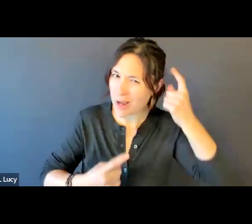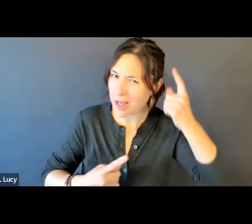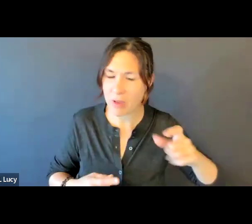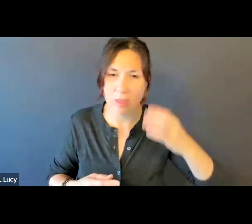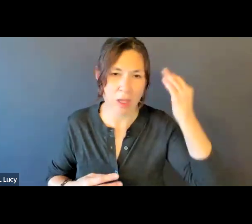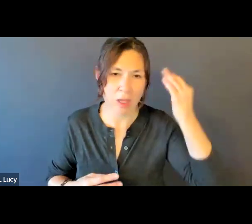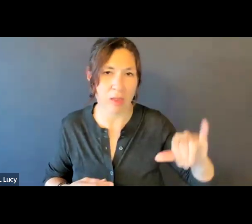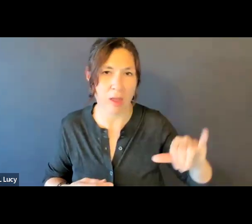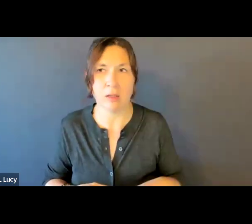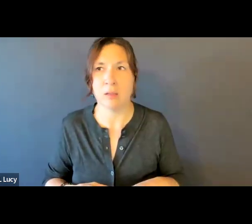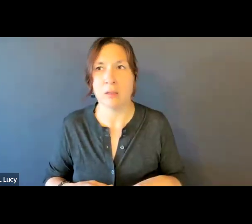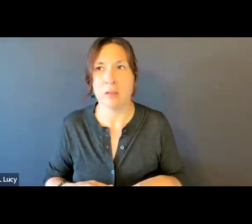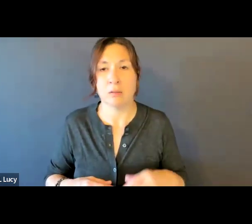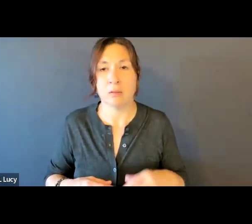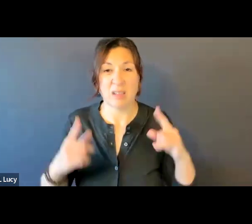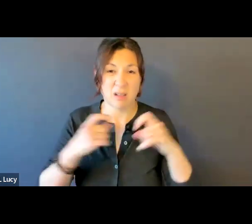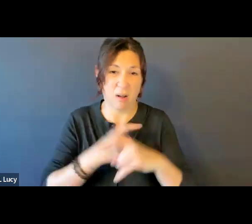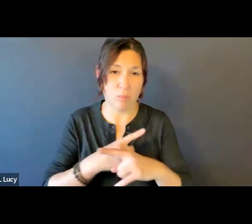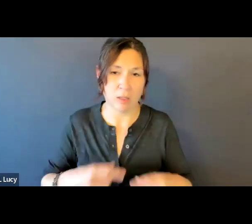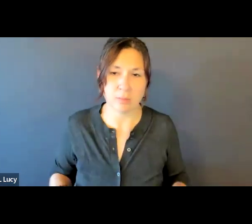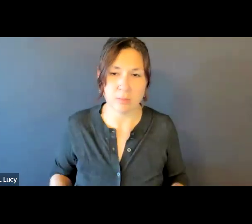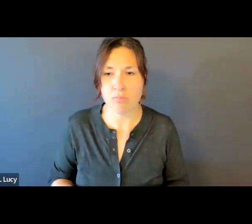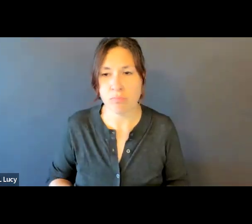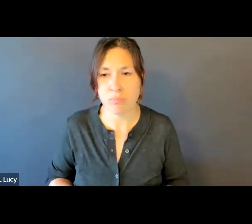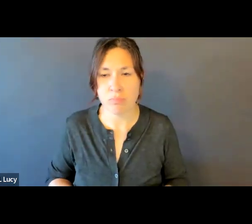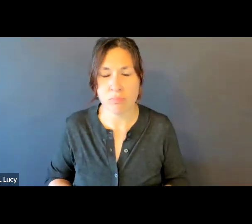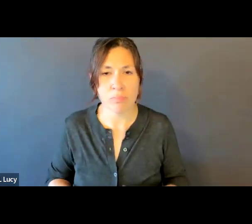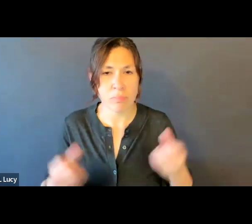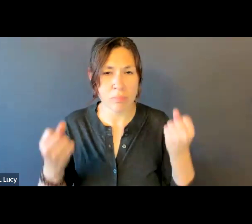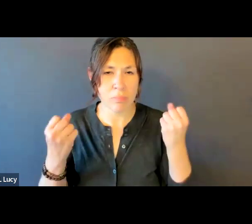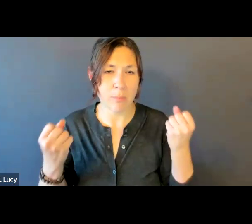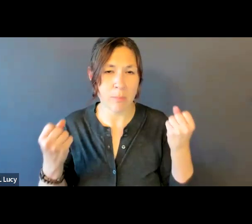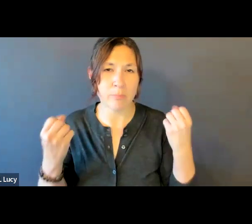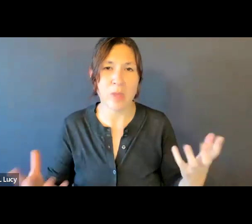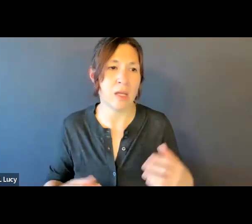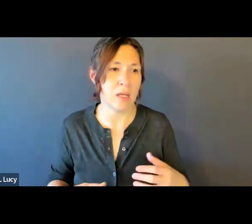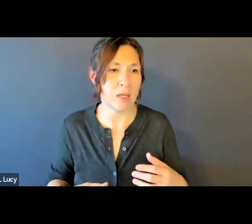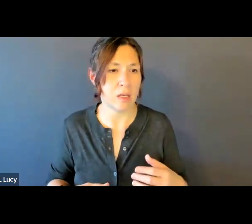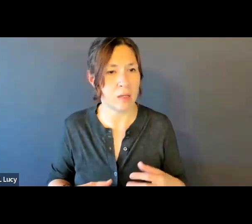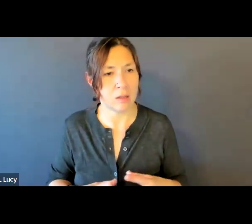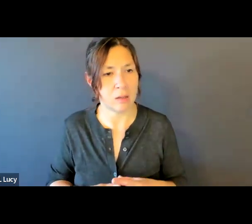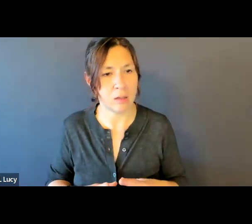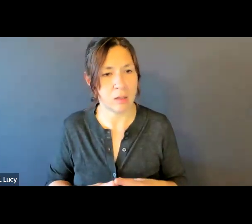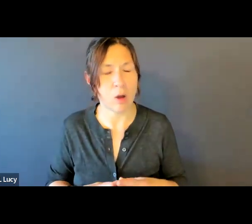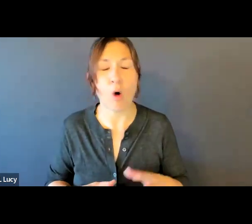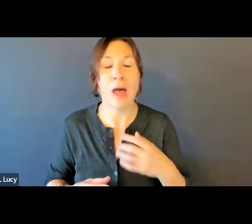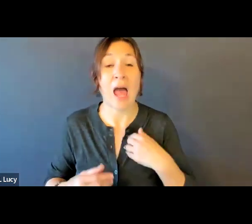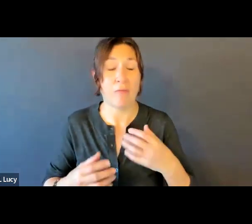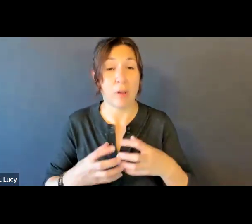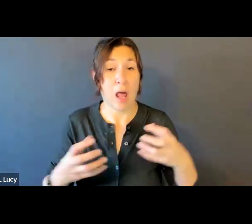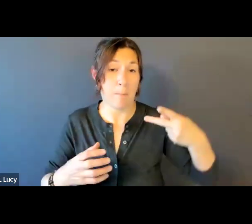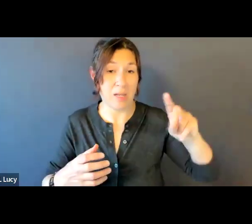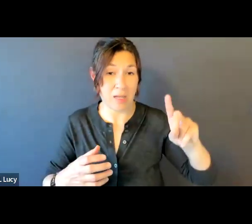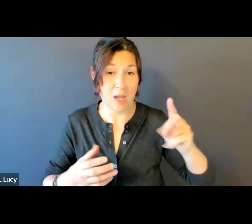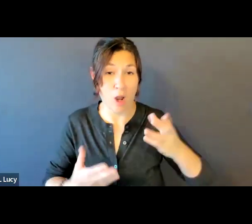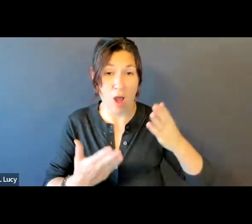really, truly complex piece. And a lot of the professional development that is being offered around